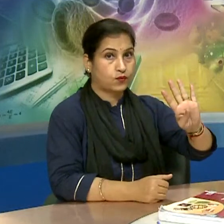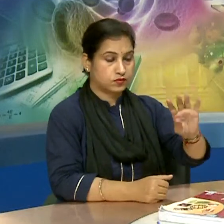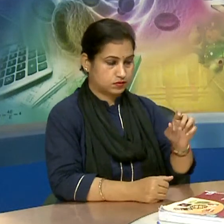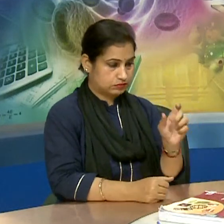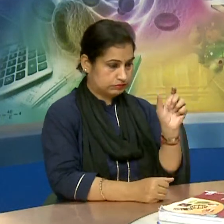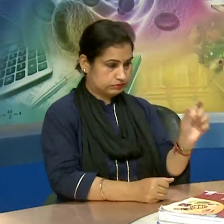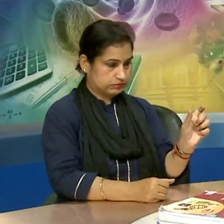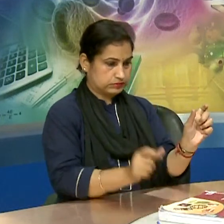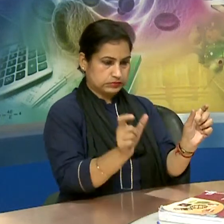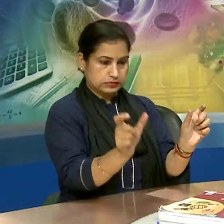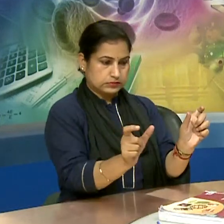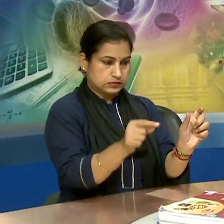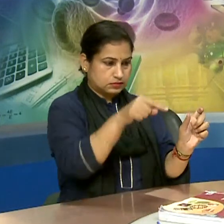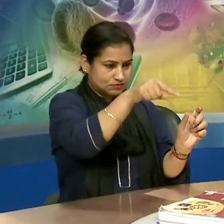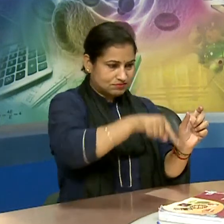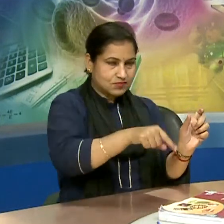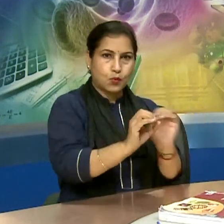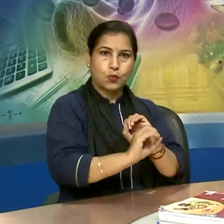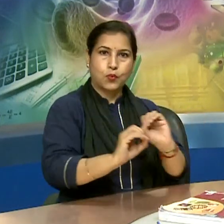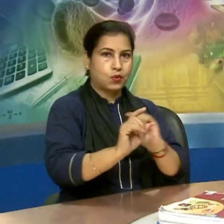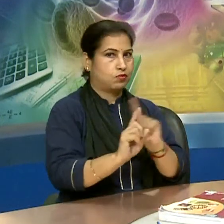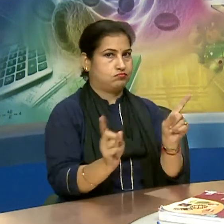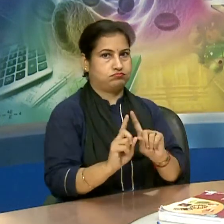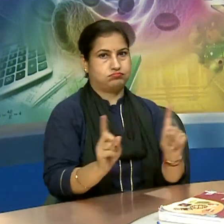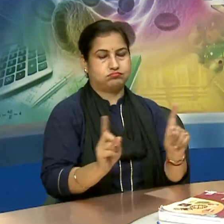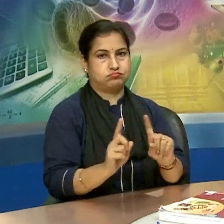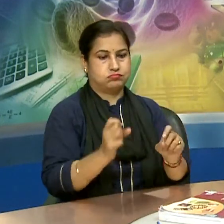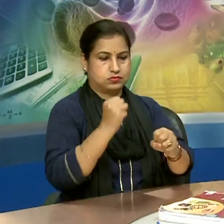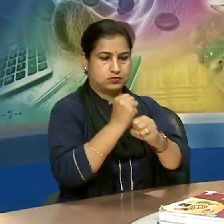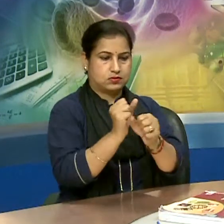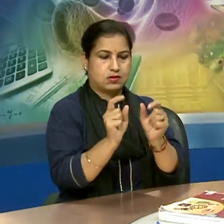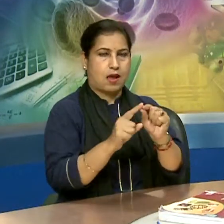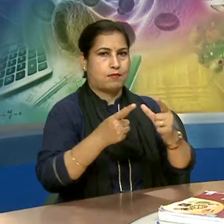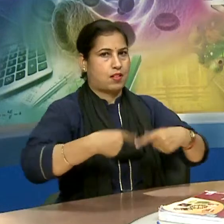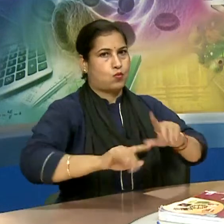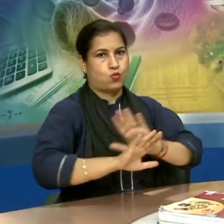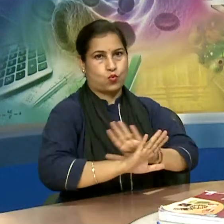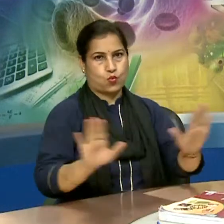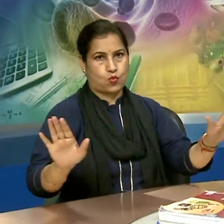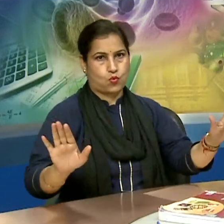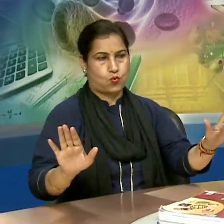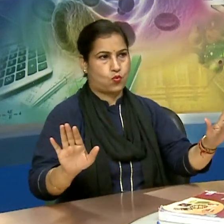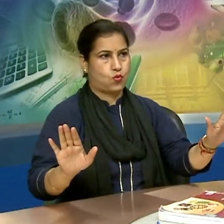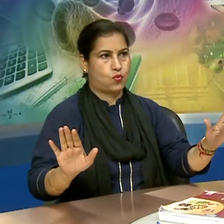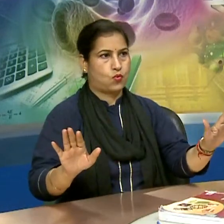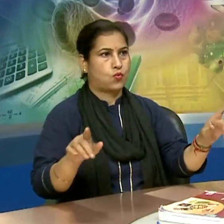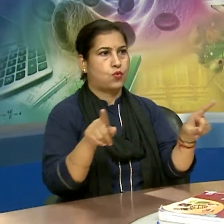Fourth, don't allow gaps between your units.